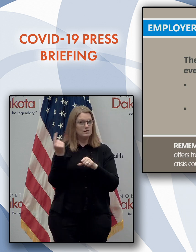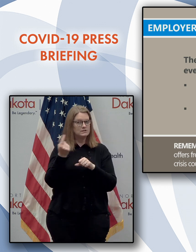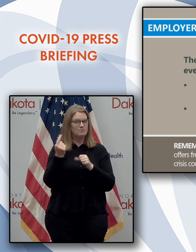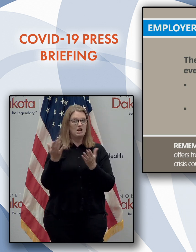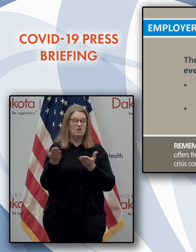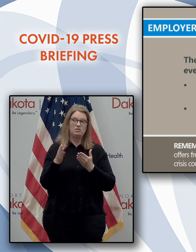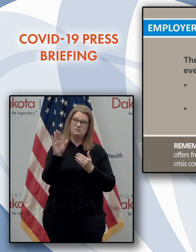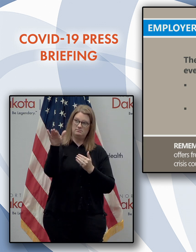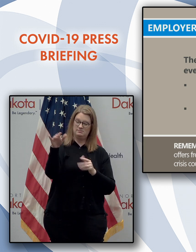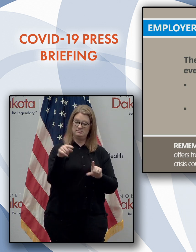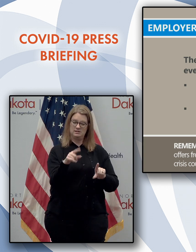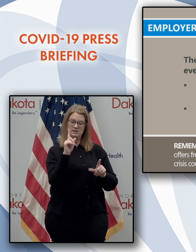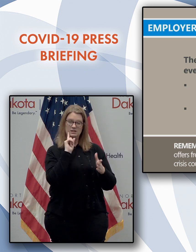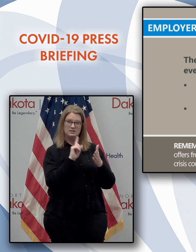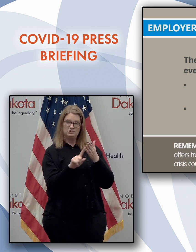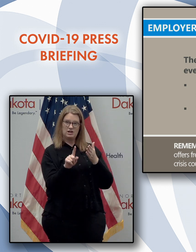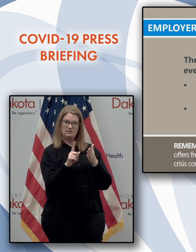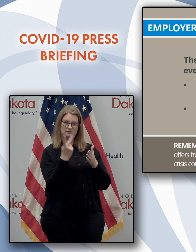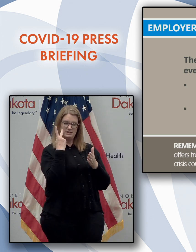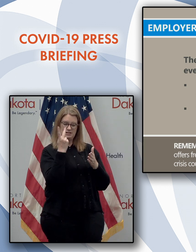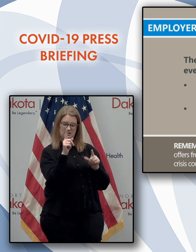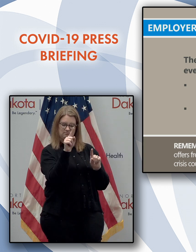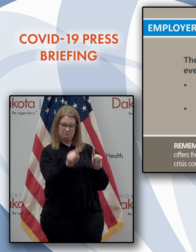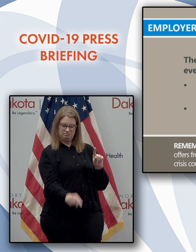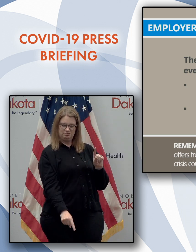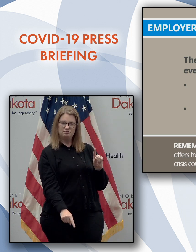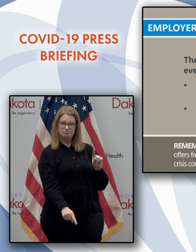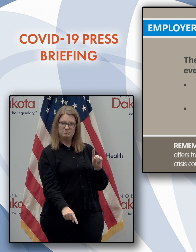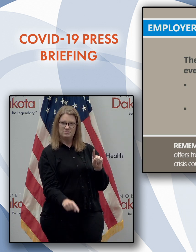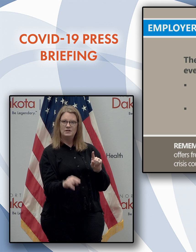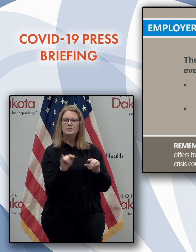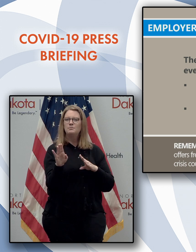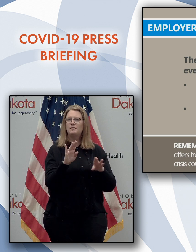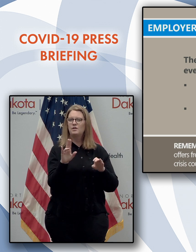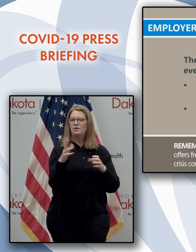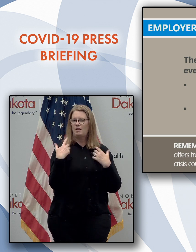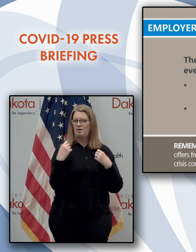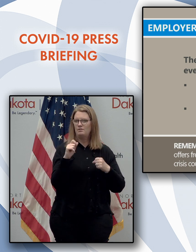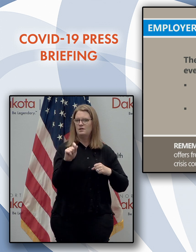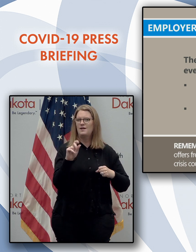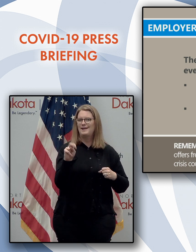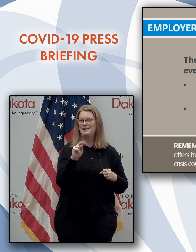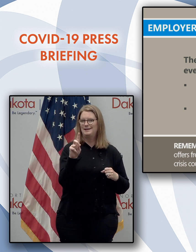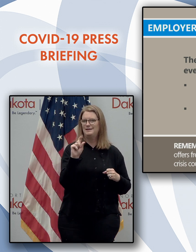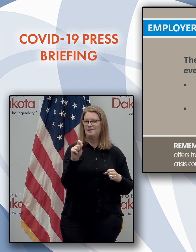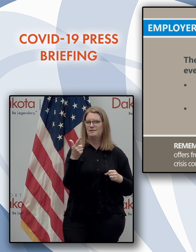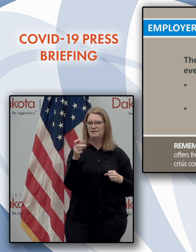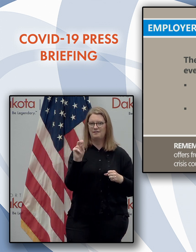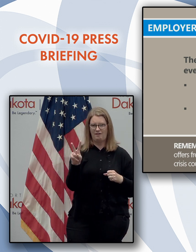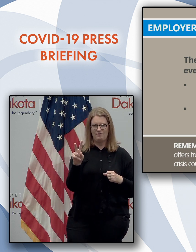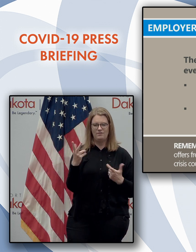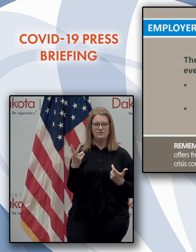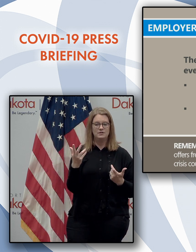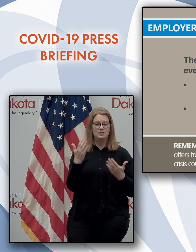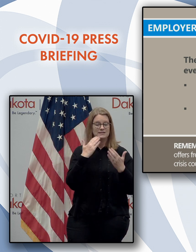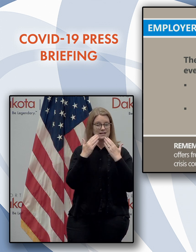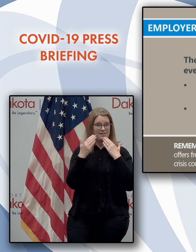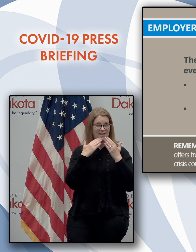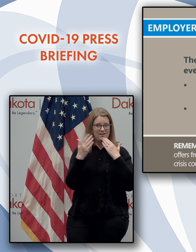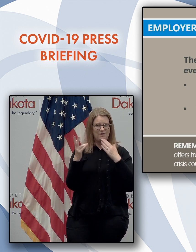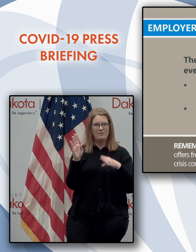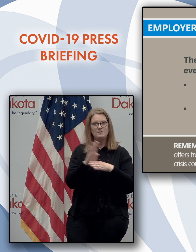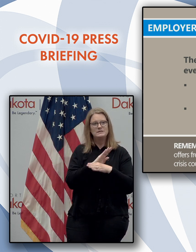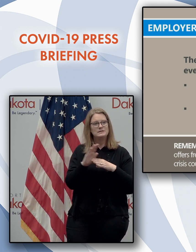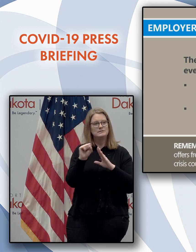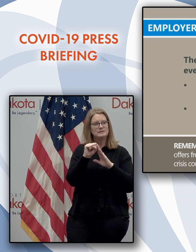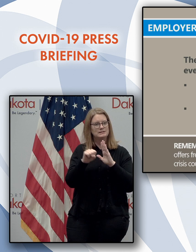encourage your employer to check out behavioralhealth.nd.gov and find the toolkit for employers. Thank you all of our businesses in our